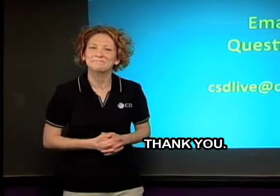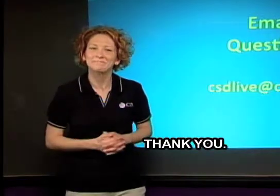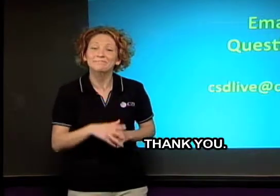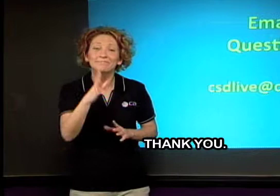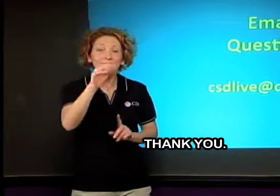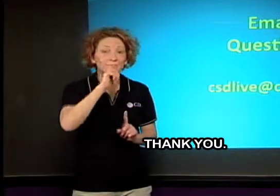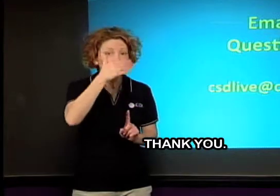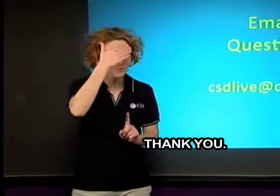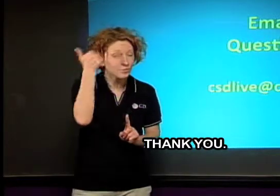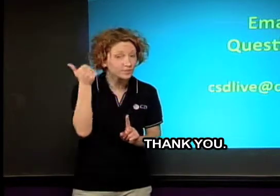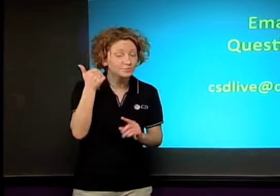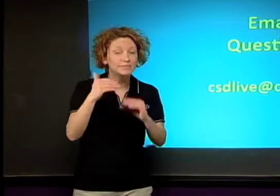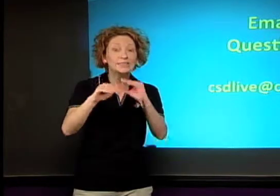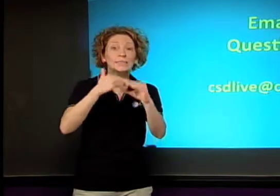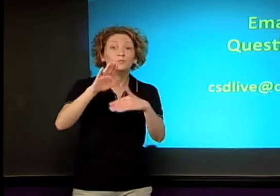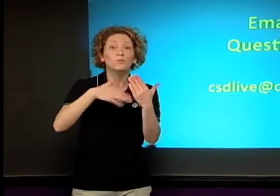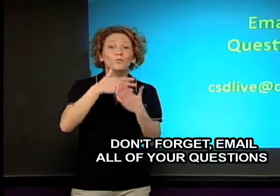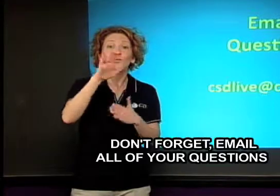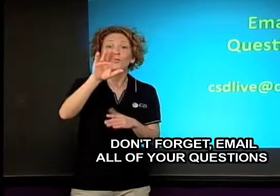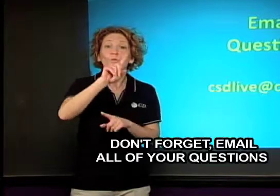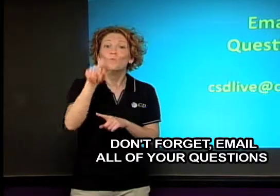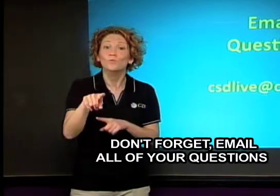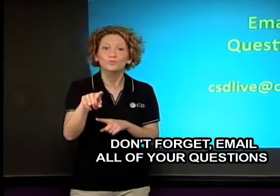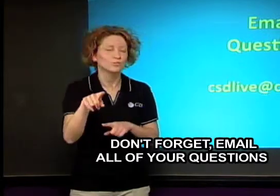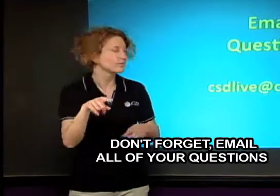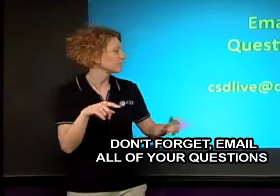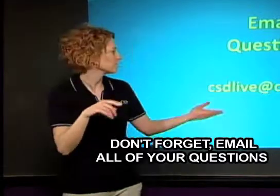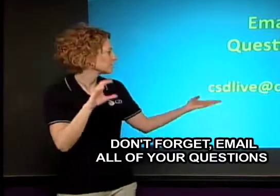you. Don't forget to email all of your